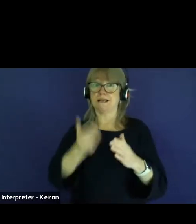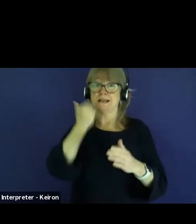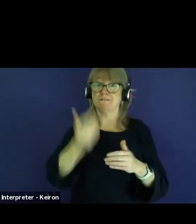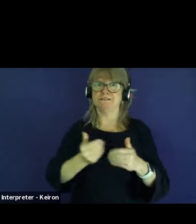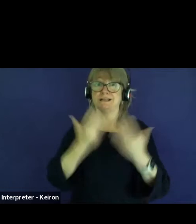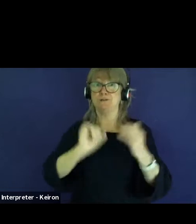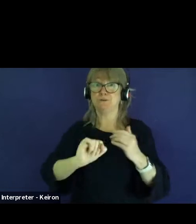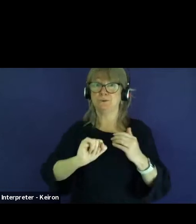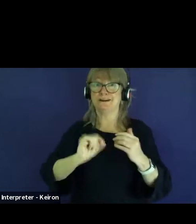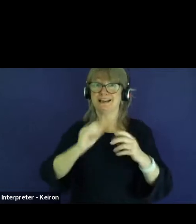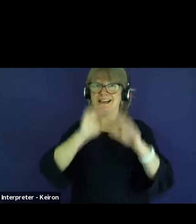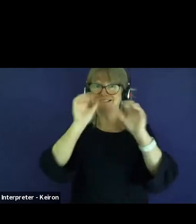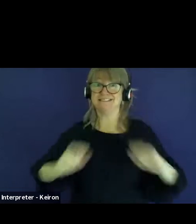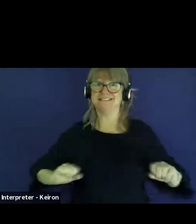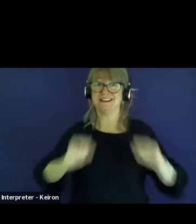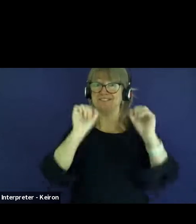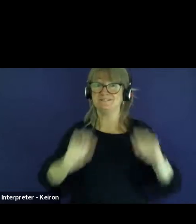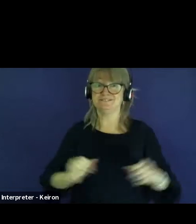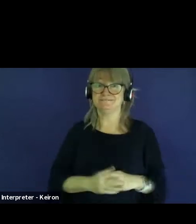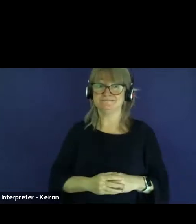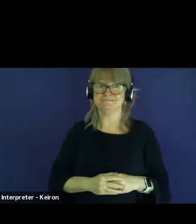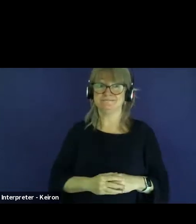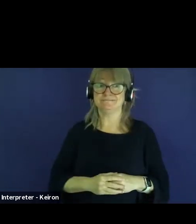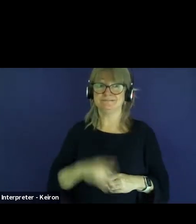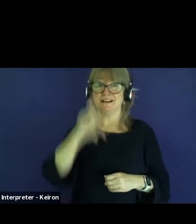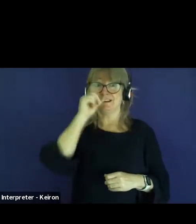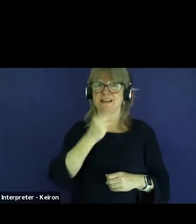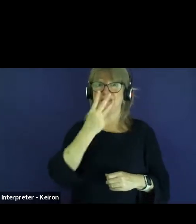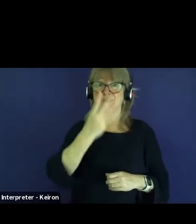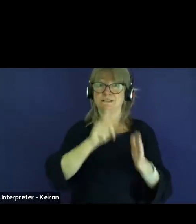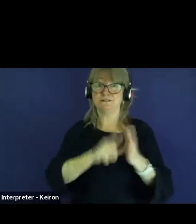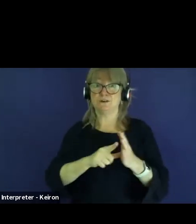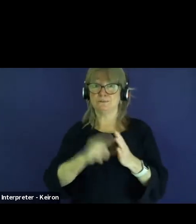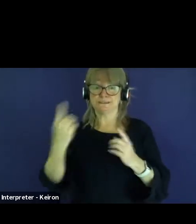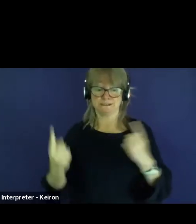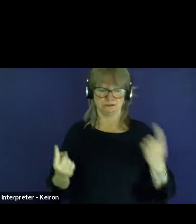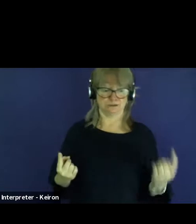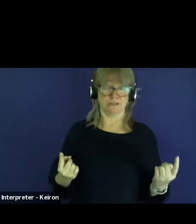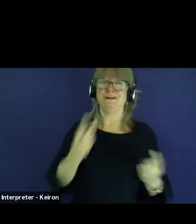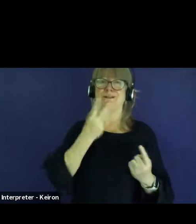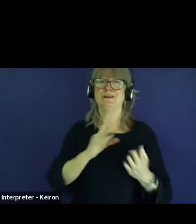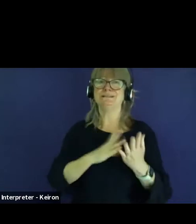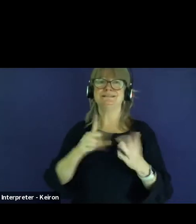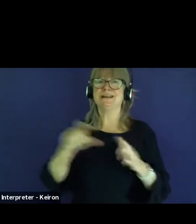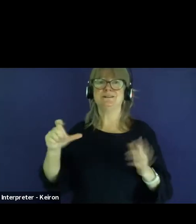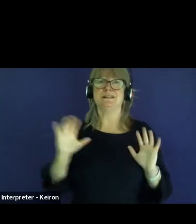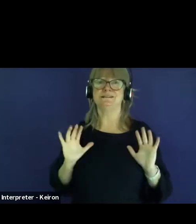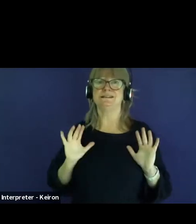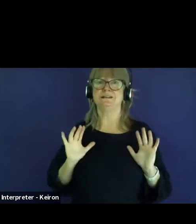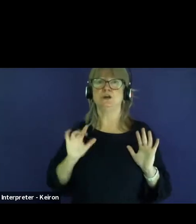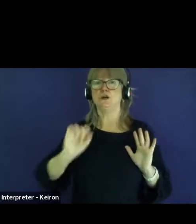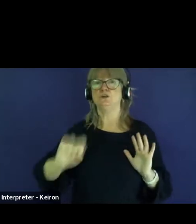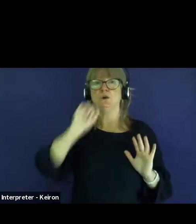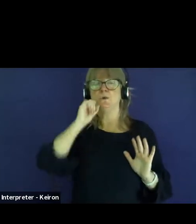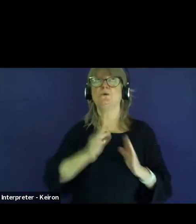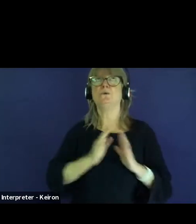takes to do 3 times each side, 30 seconds, but you'll be very thankful for